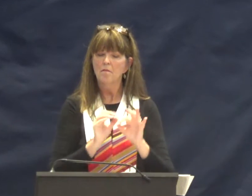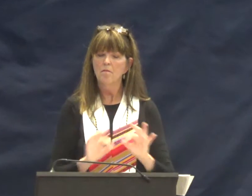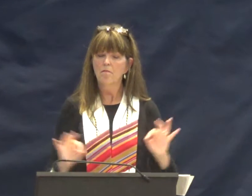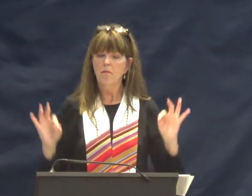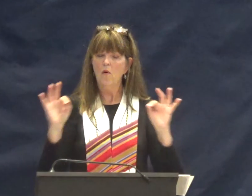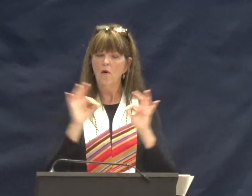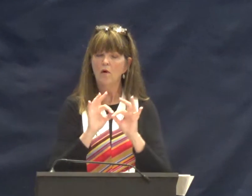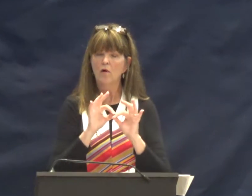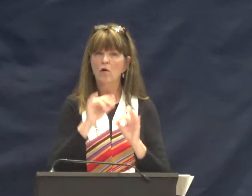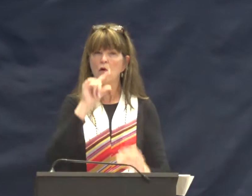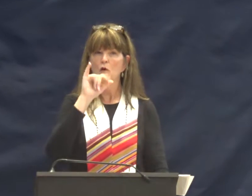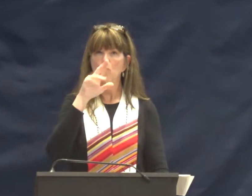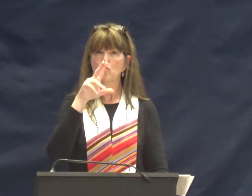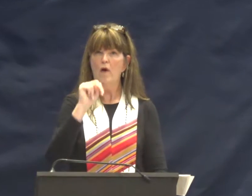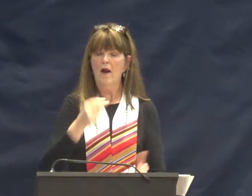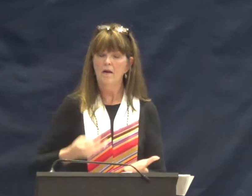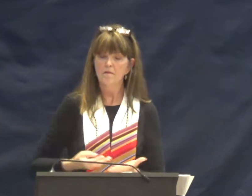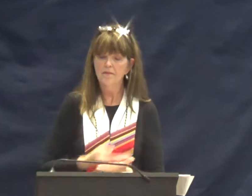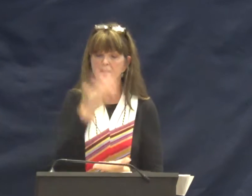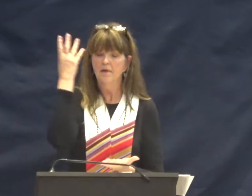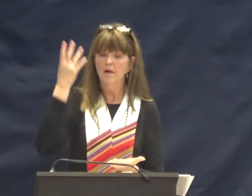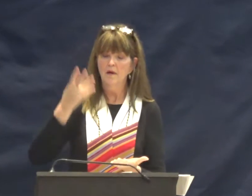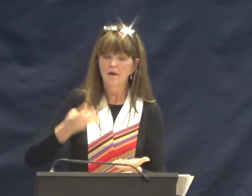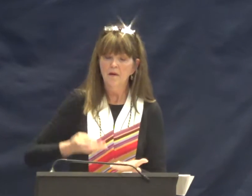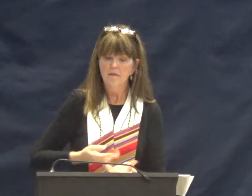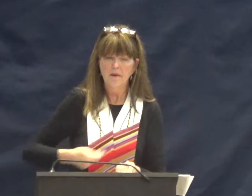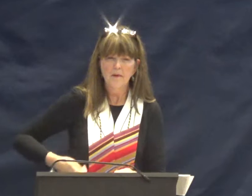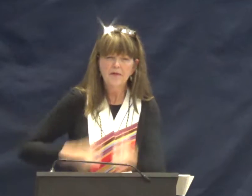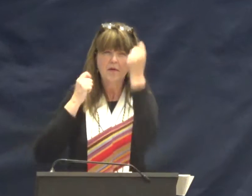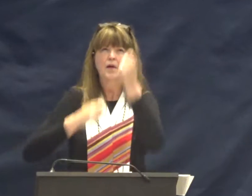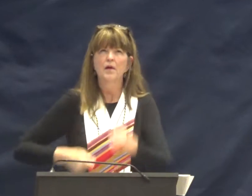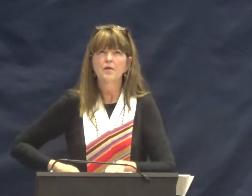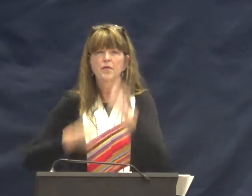And during Jesus' time, it was essential that grain be winnowed